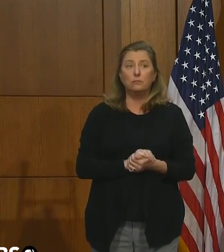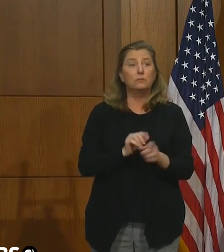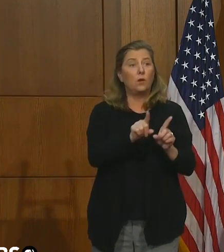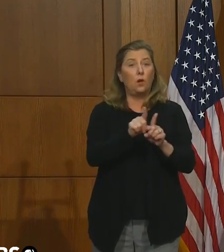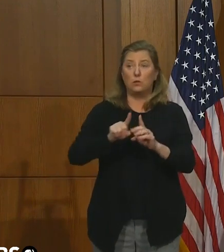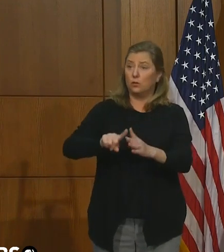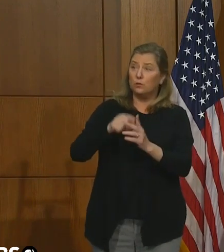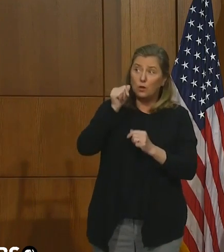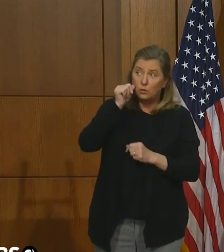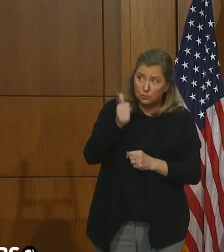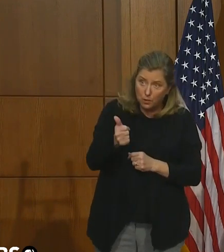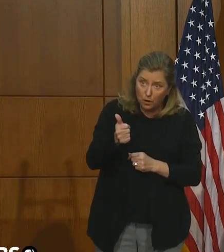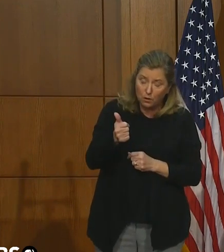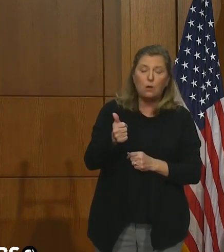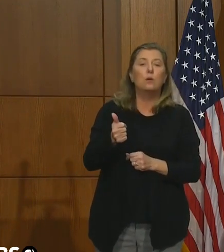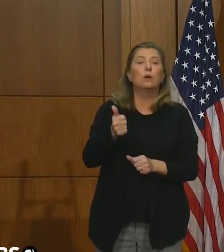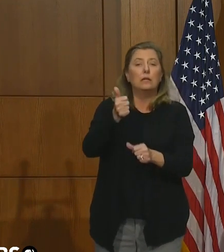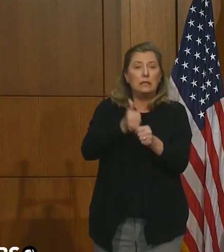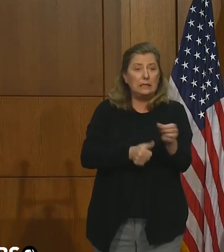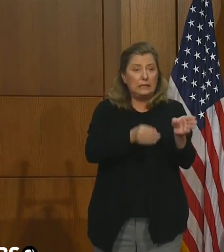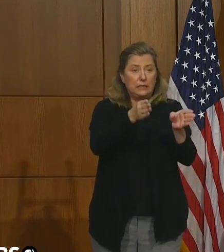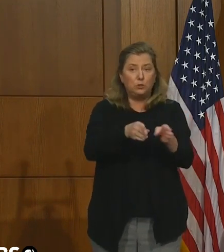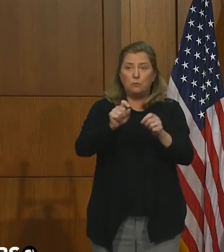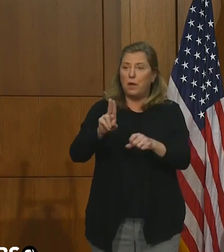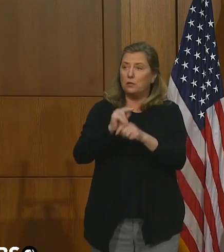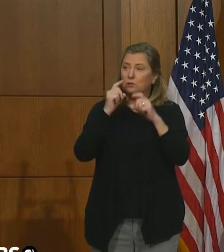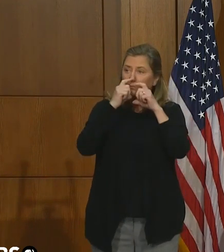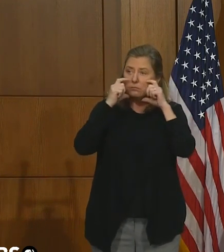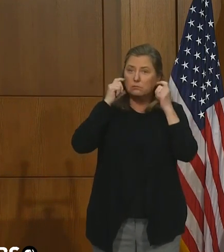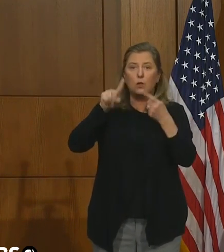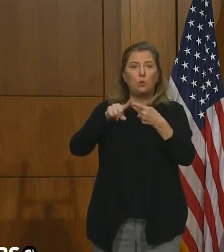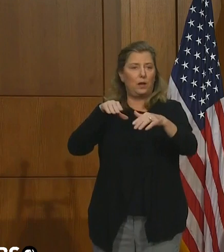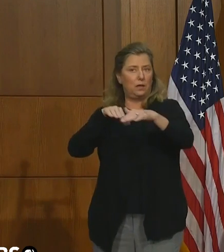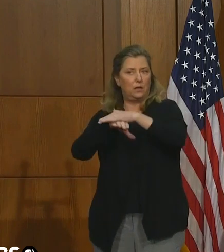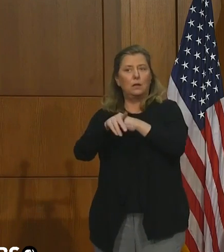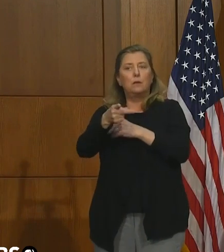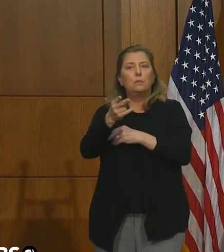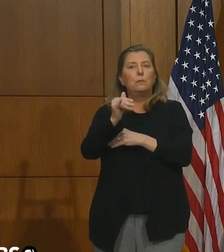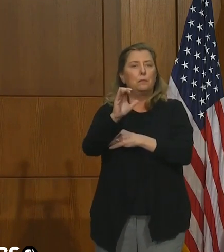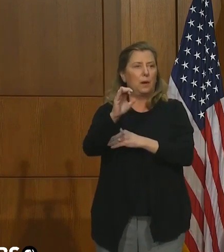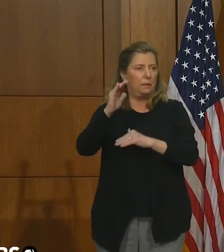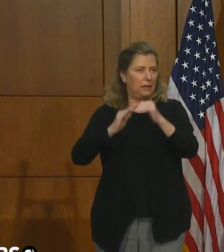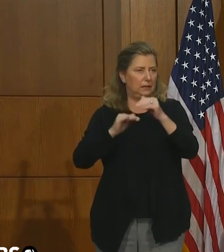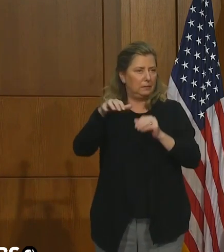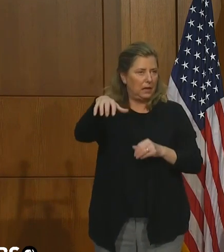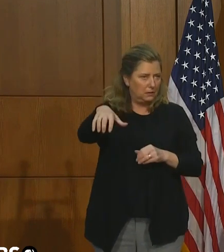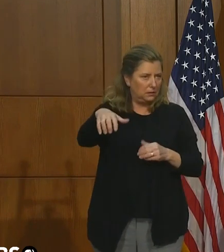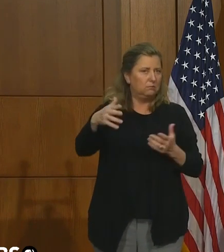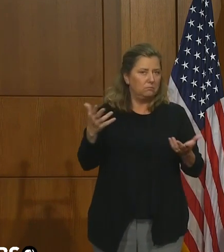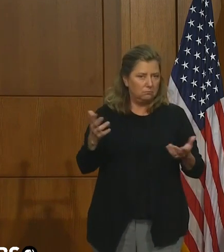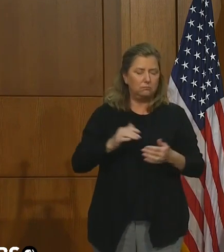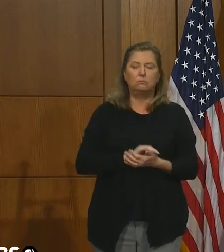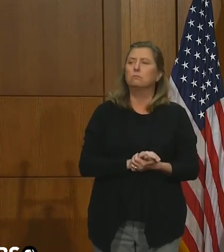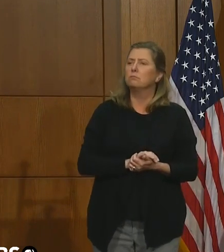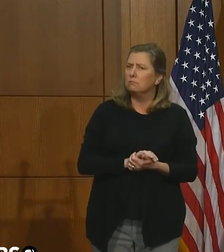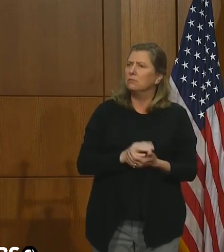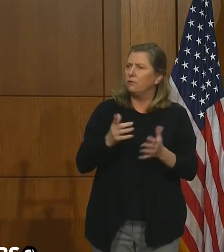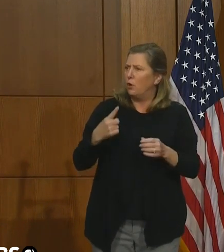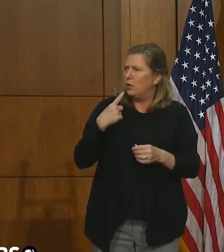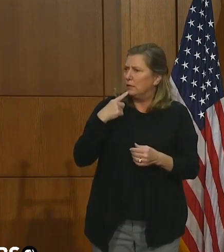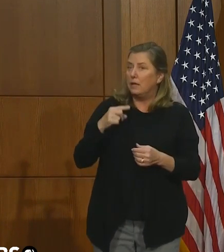tomorrow, everyone needs to wear a face covering in an indoor public space. As I have said, a